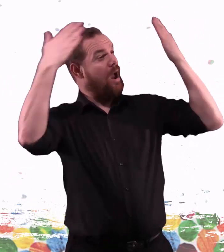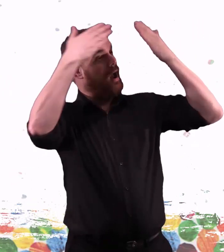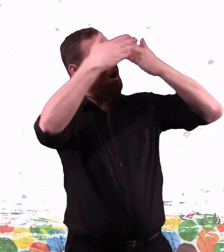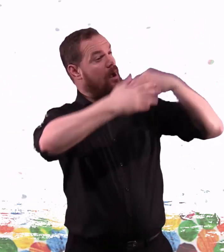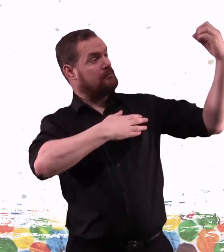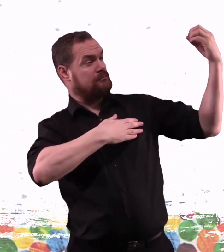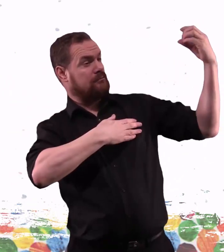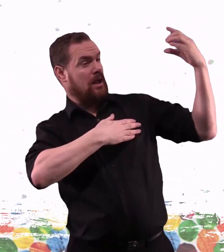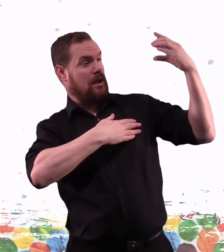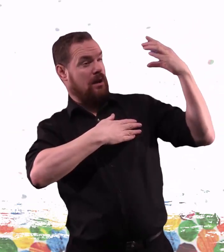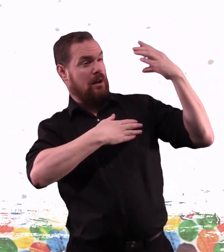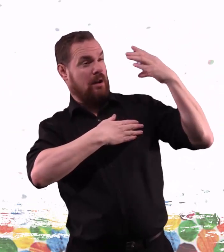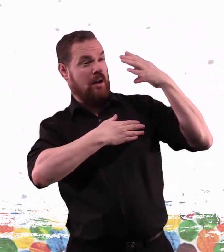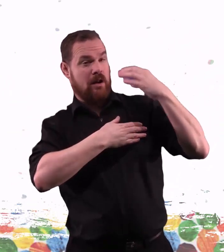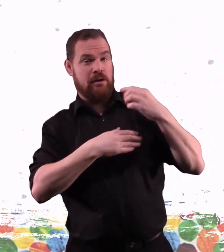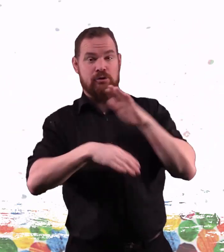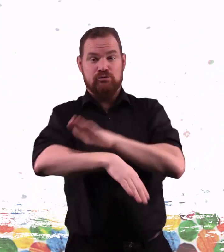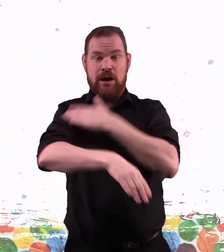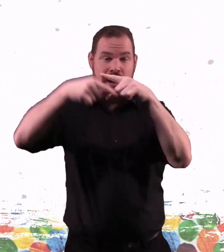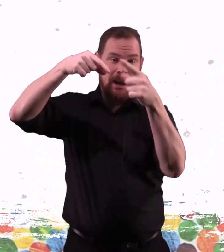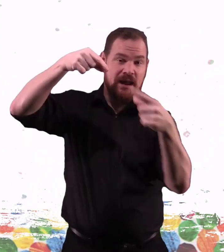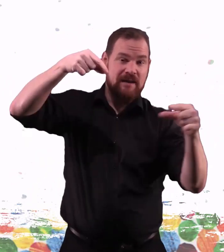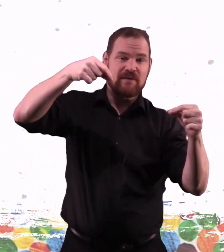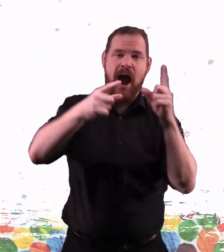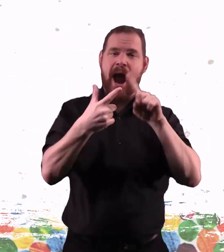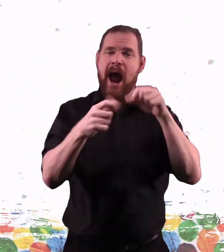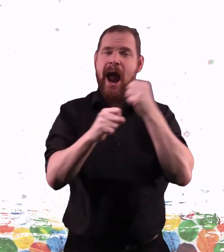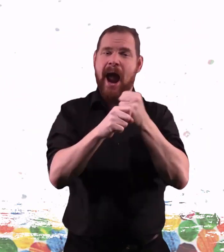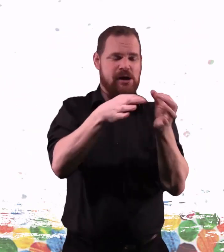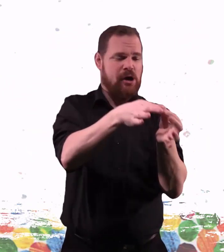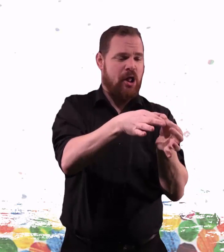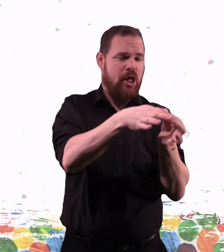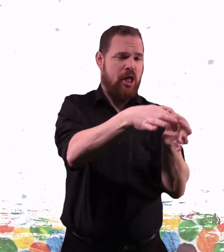In the light of the moon, a little egg lay on a green leaf.